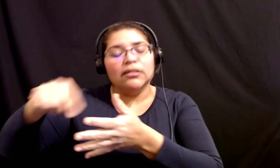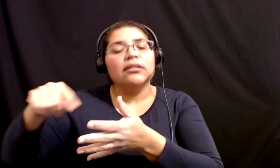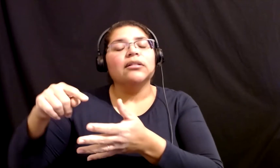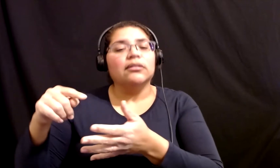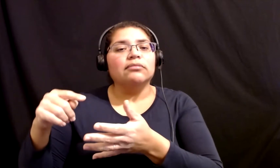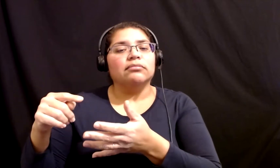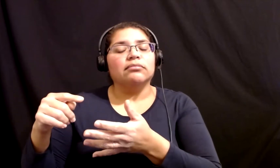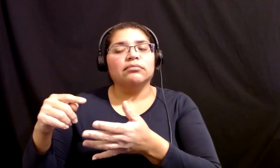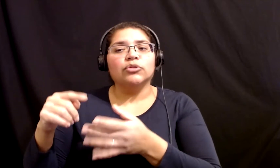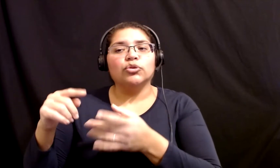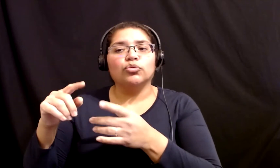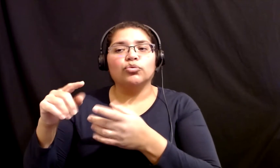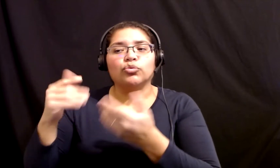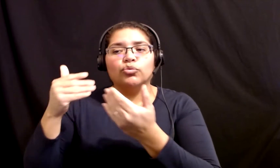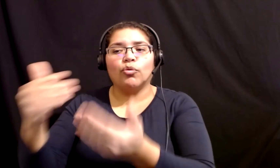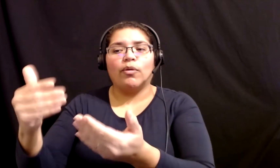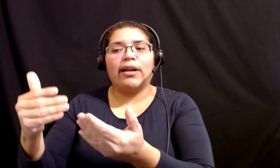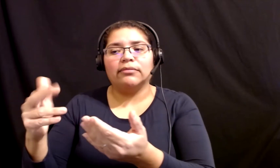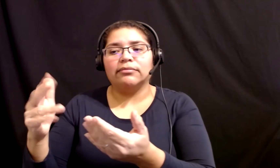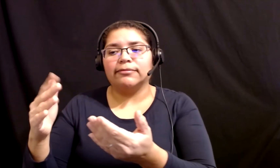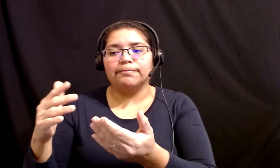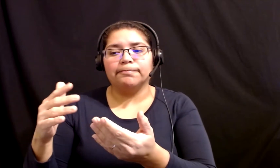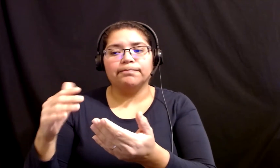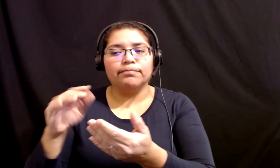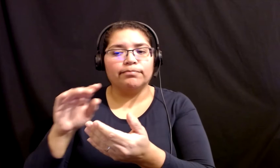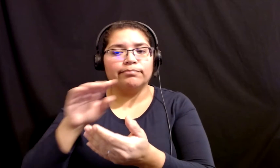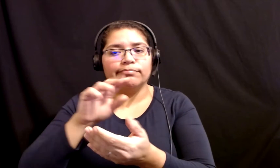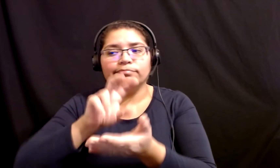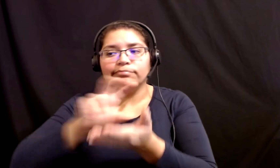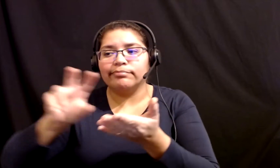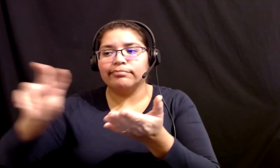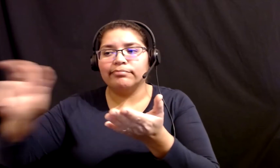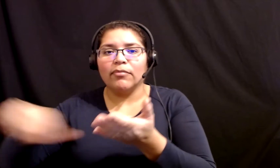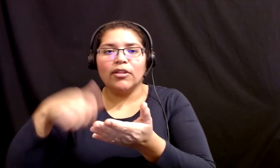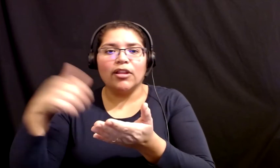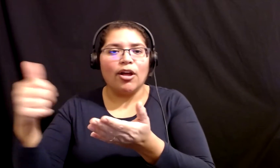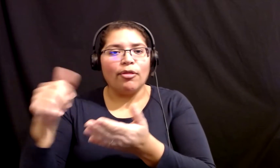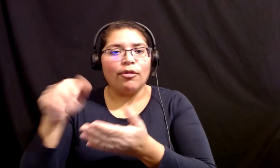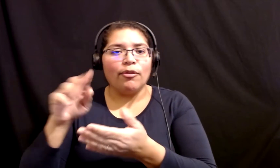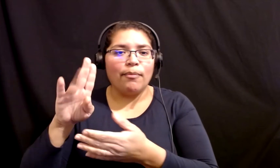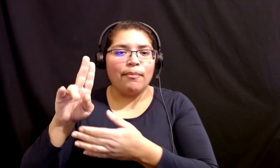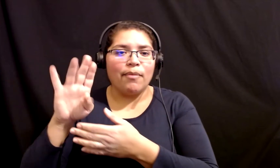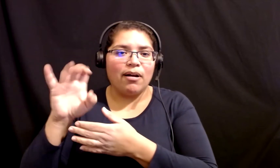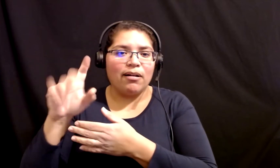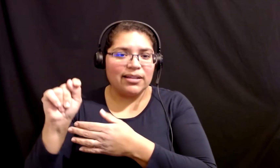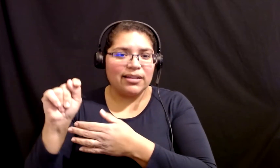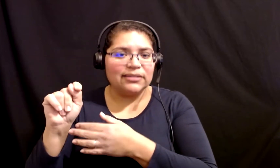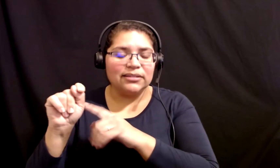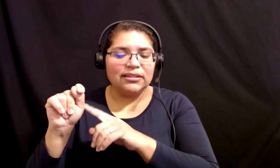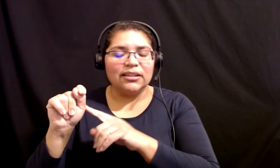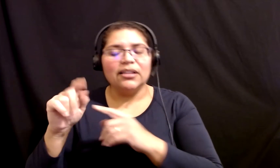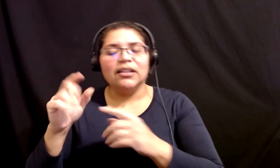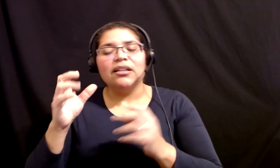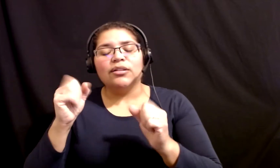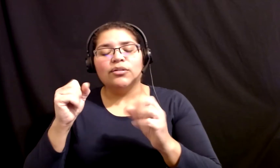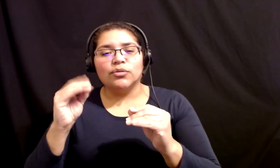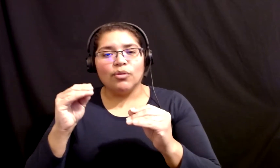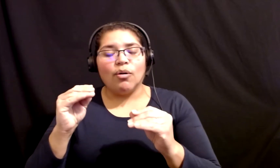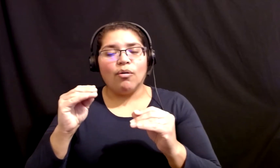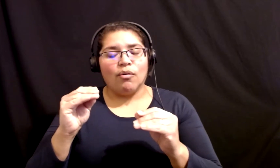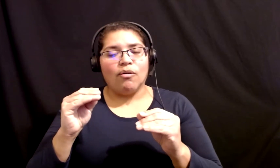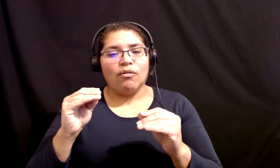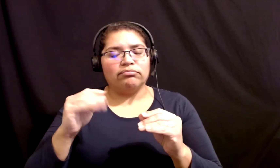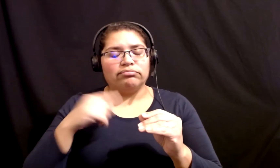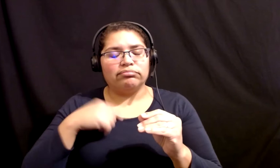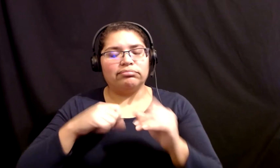to put into all of the other buckets that we were talking about. And so what struck me was